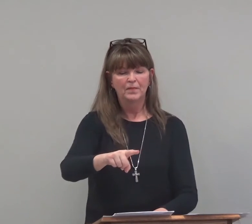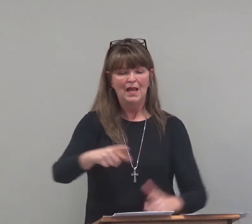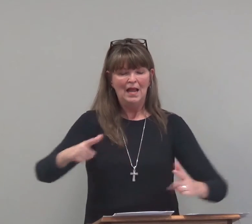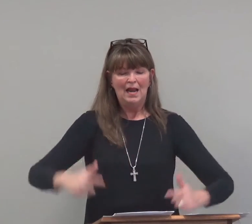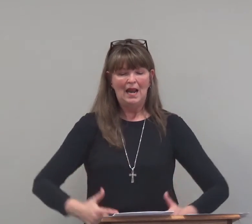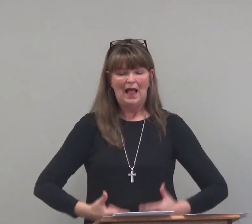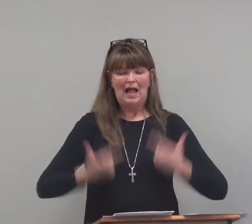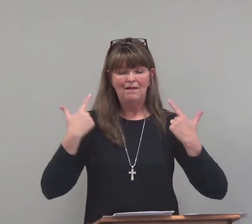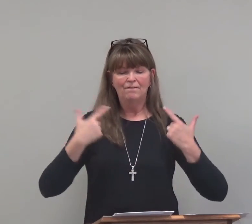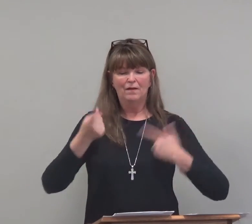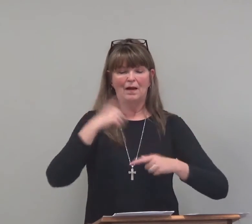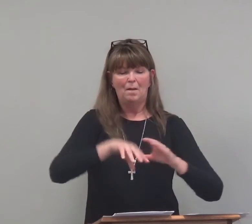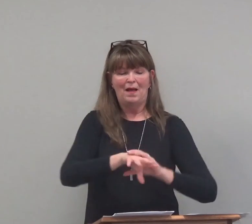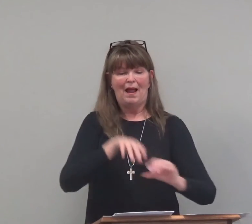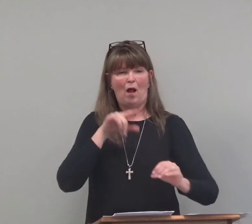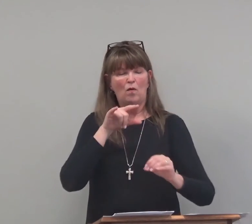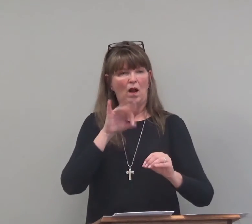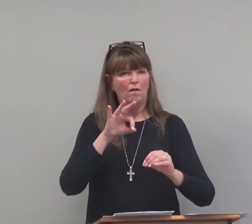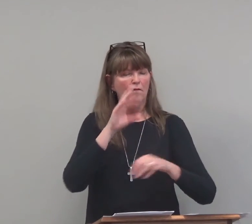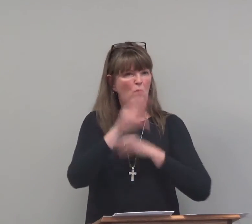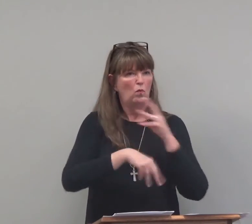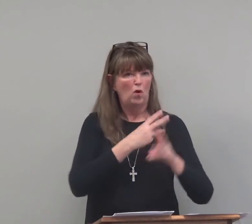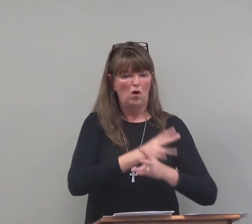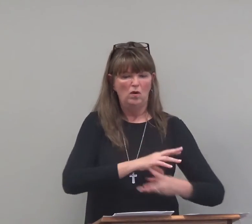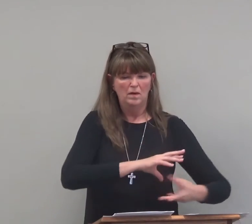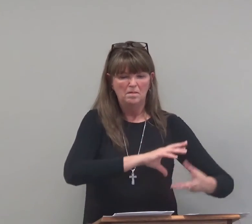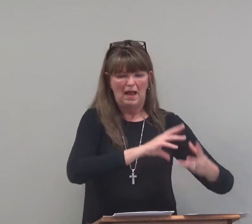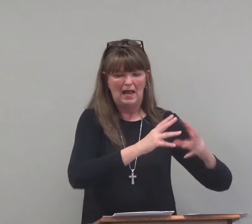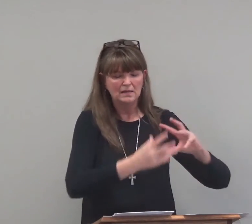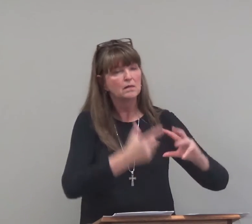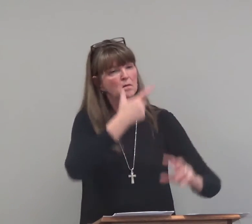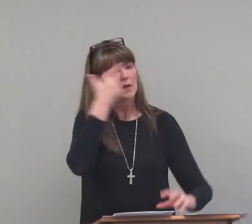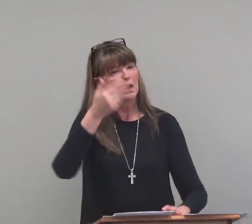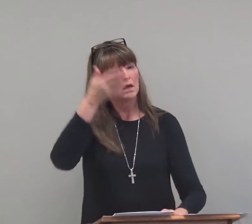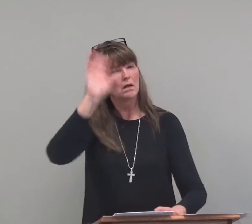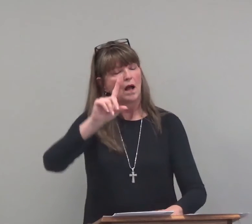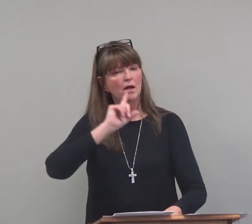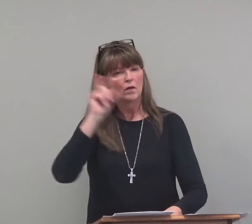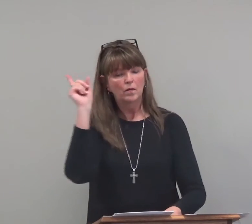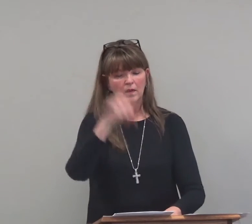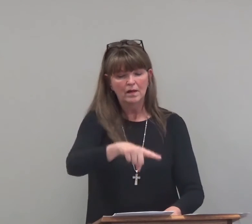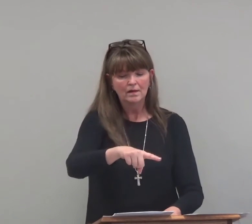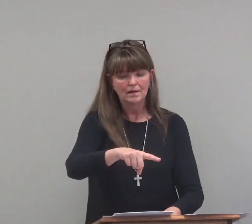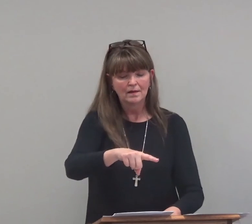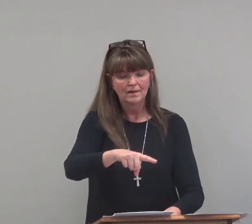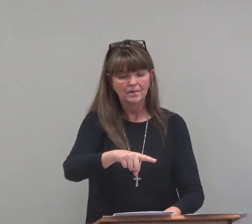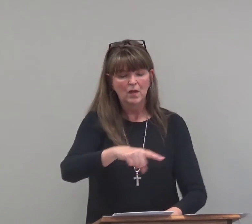God commanded it, that life coming out of chaos because God spoke it into being.